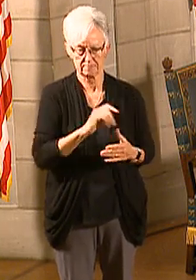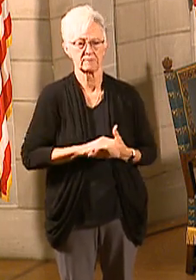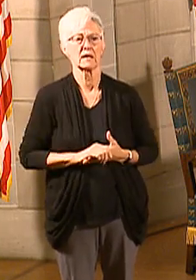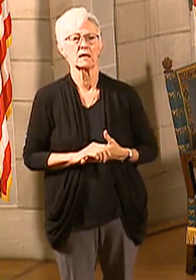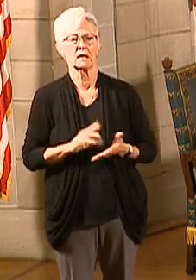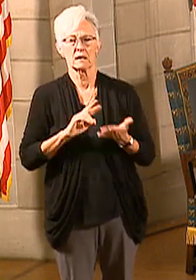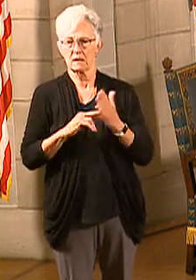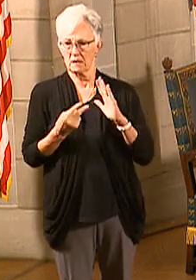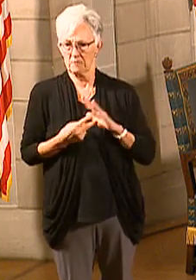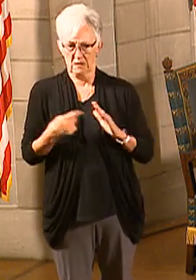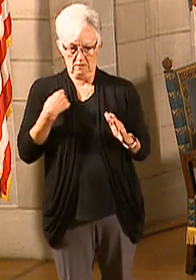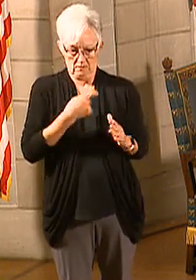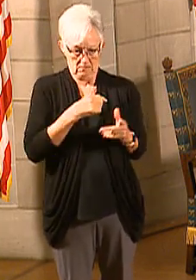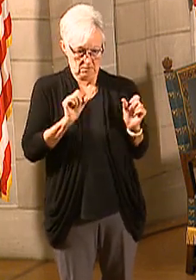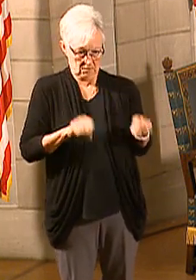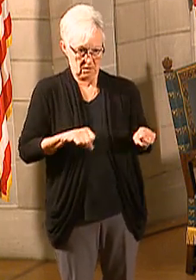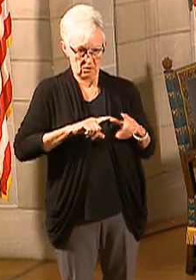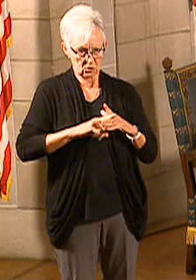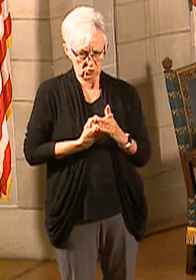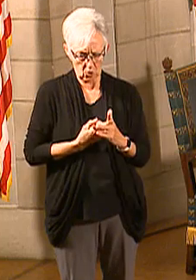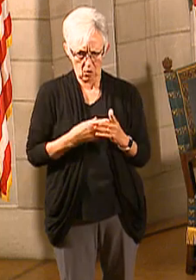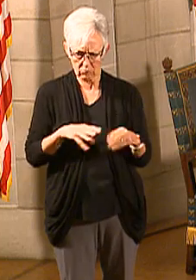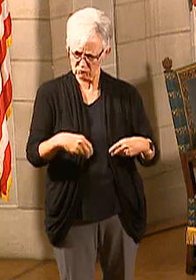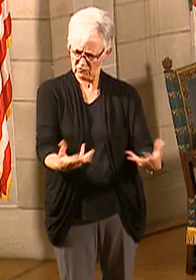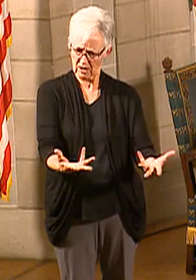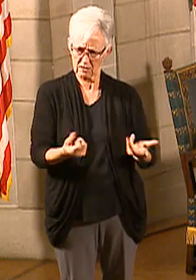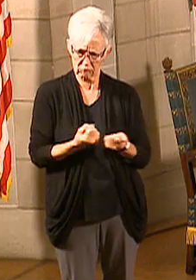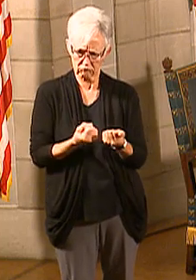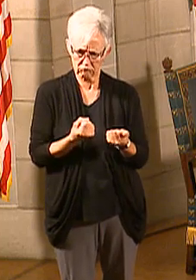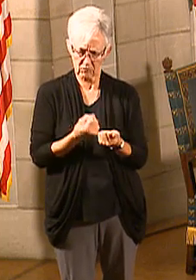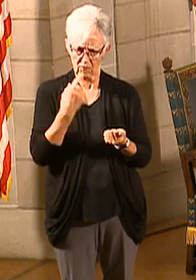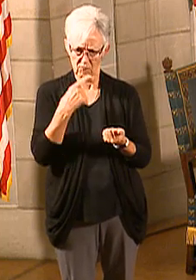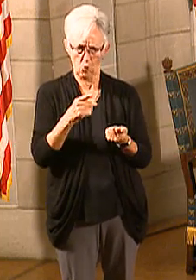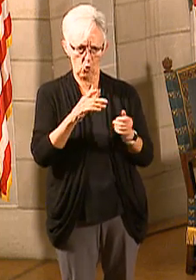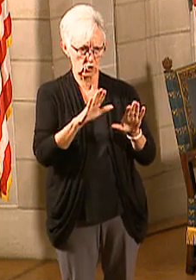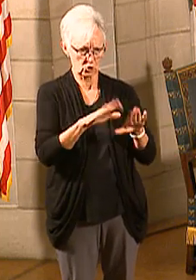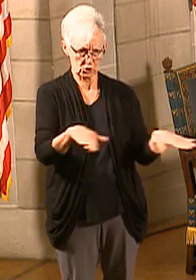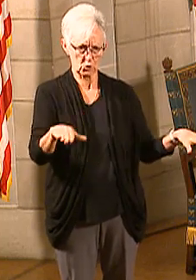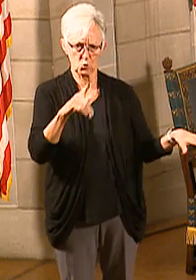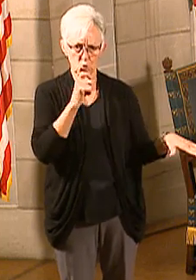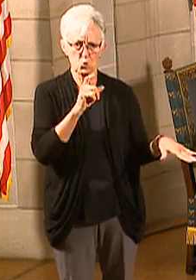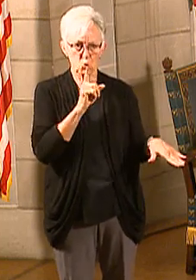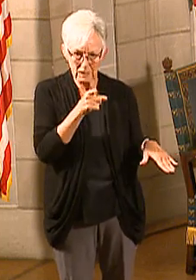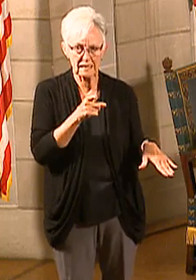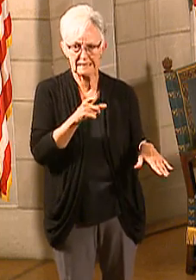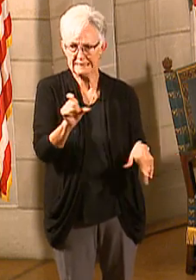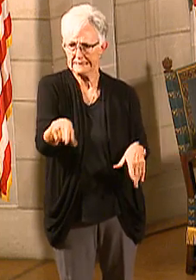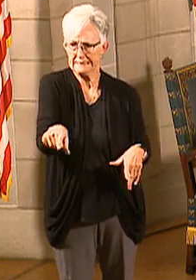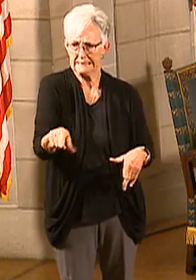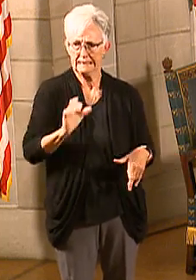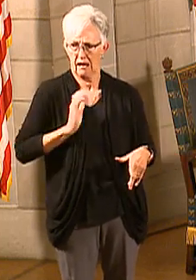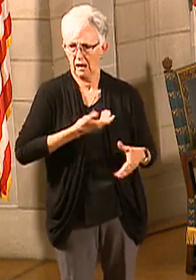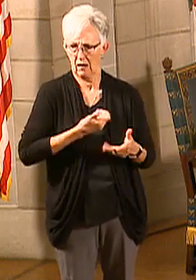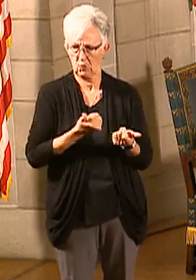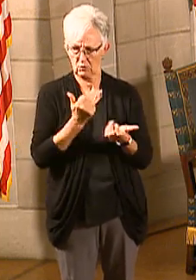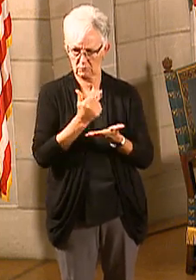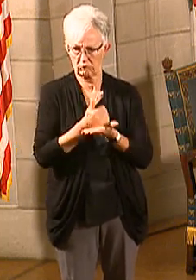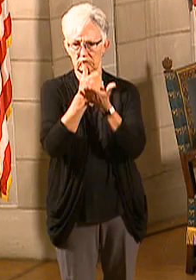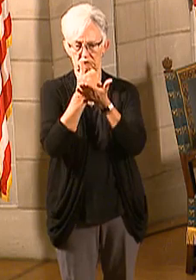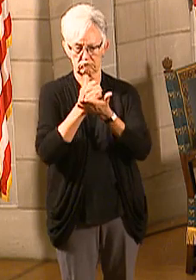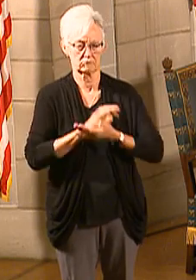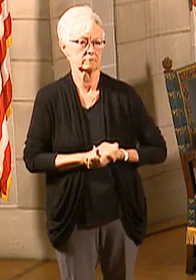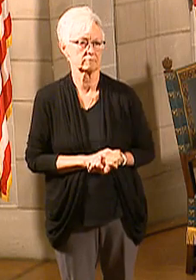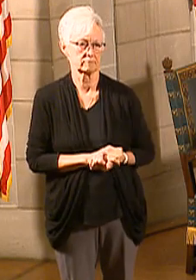us to provide critical supports and services to Nebraskans that need them most. I'm excited to announce that actually